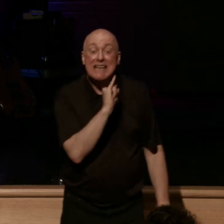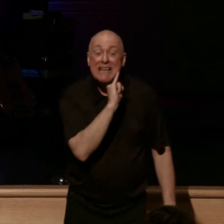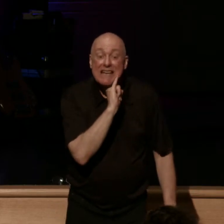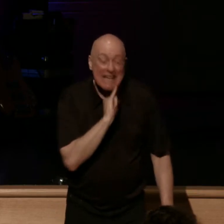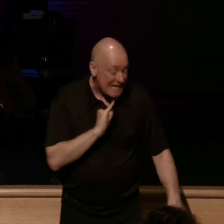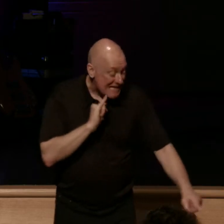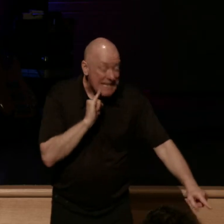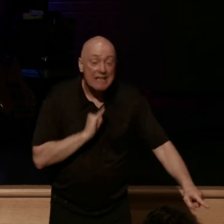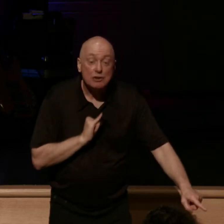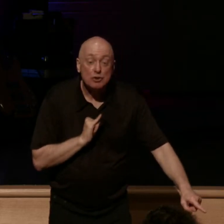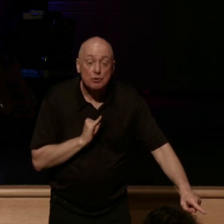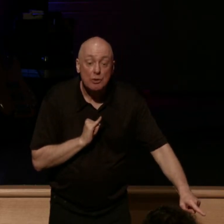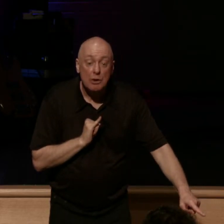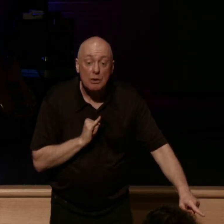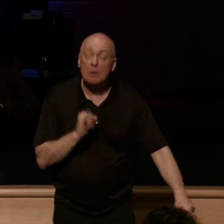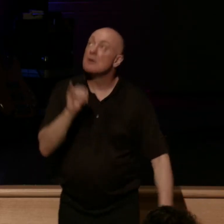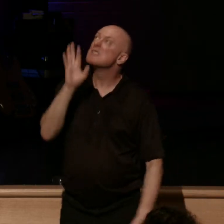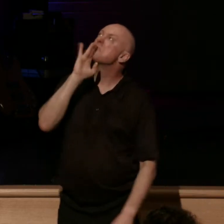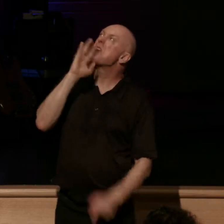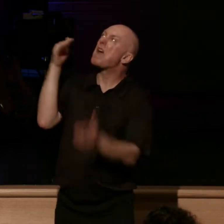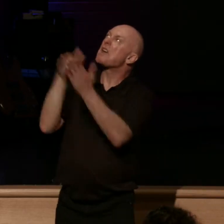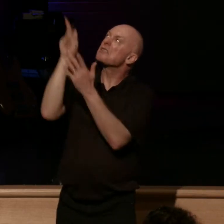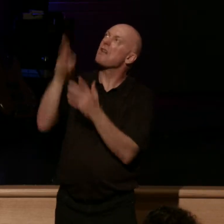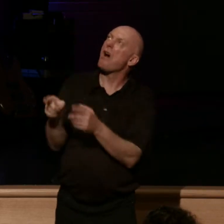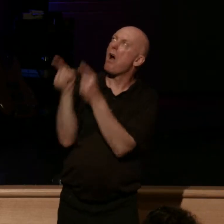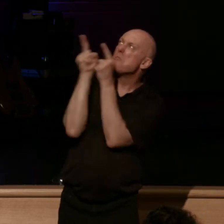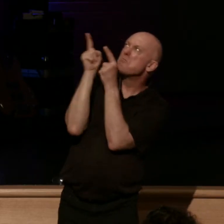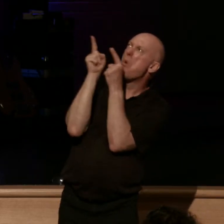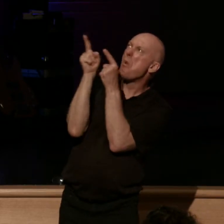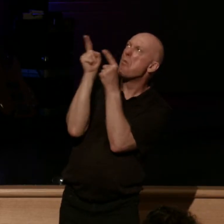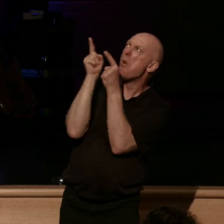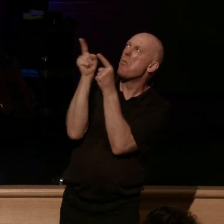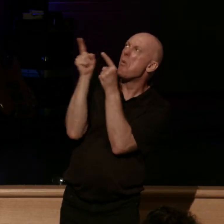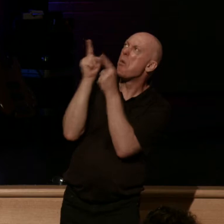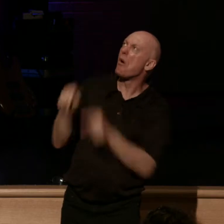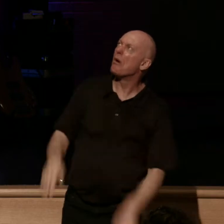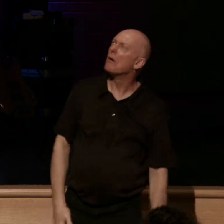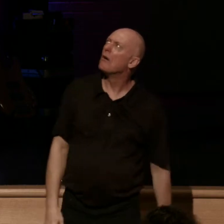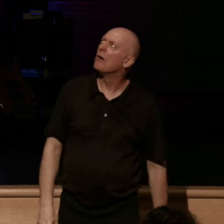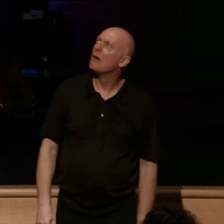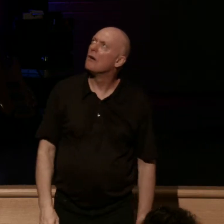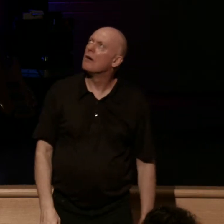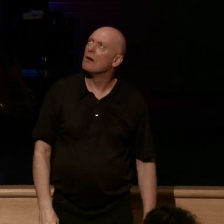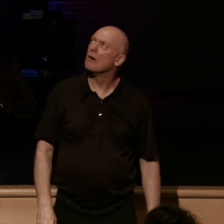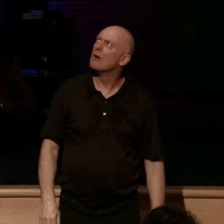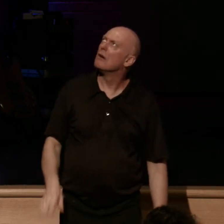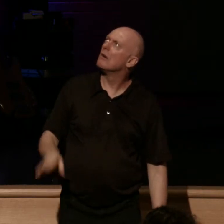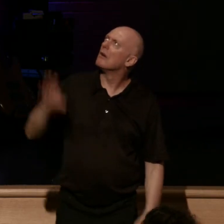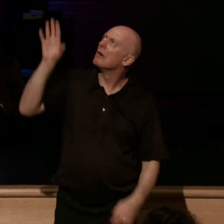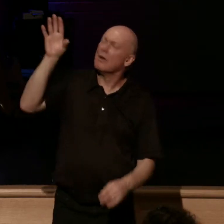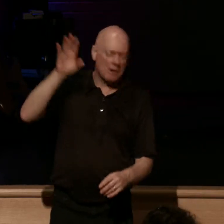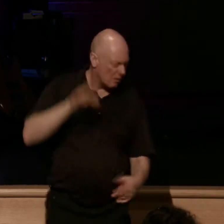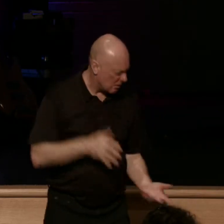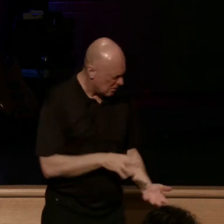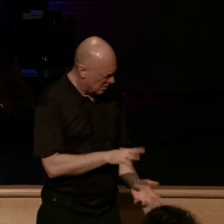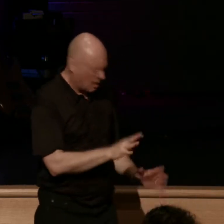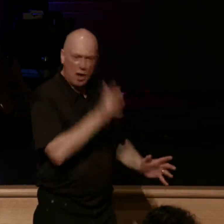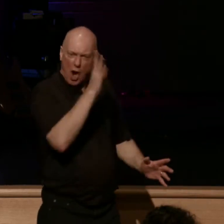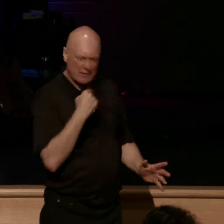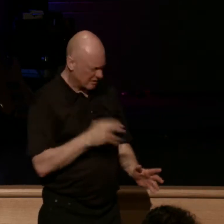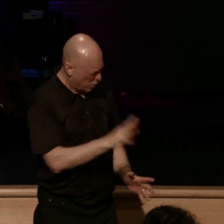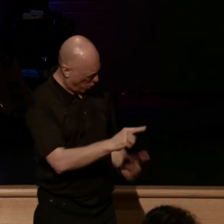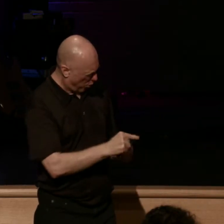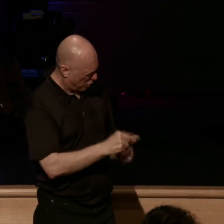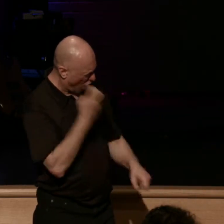been speaking against God in a hard way, it says. Your words have been hard against me, says the Lord. Imagine